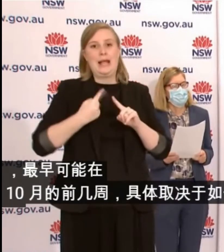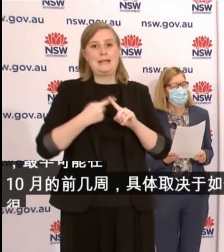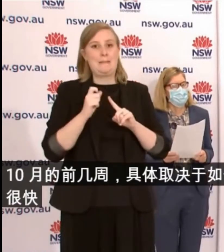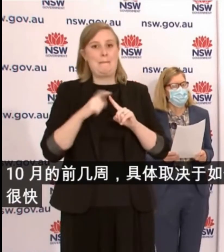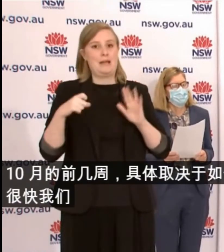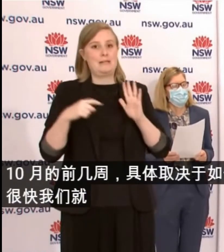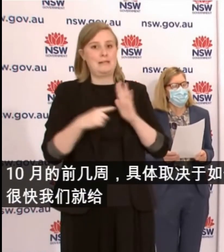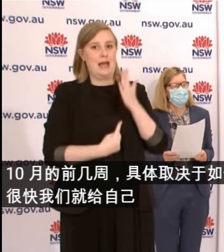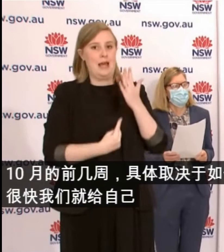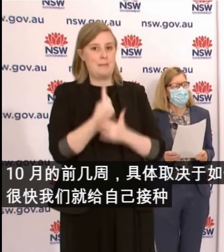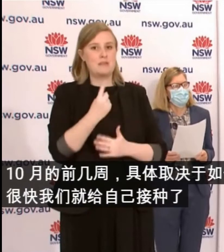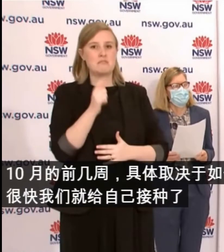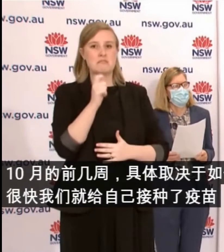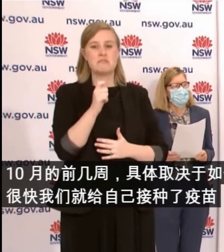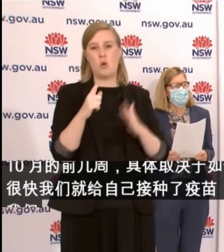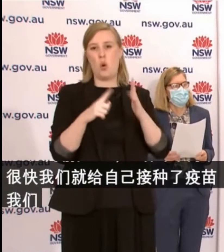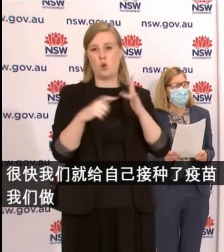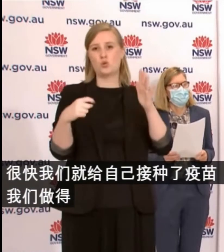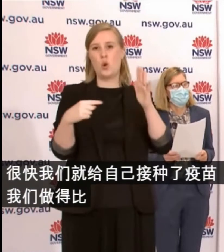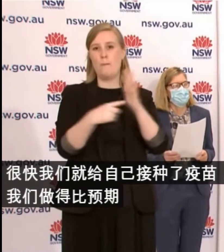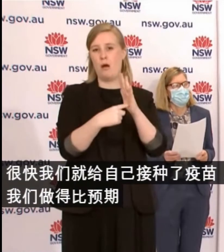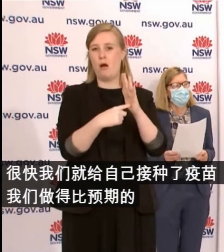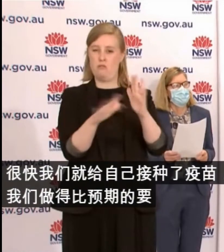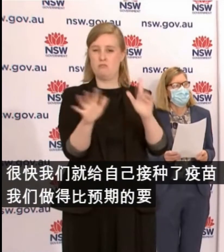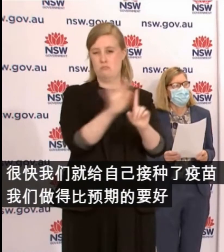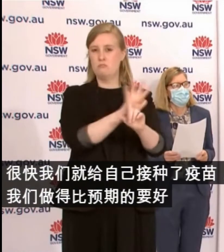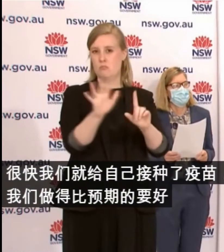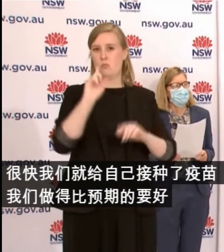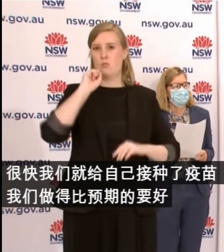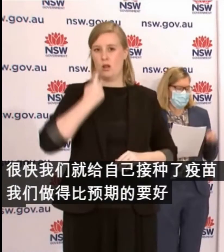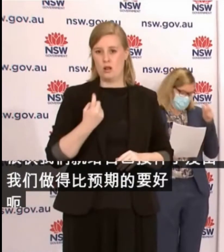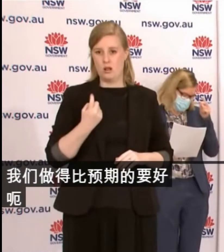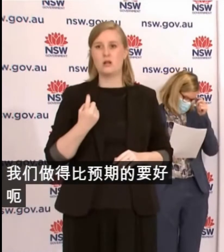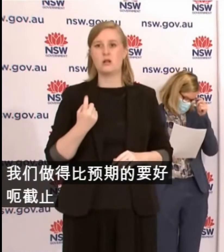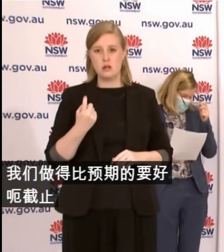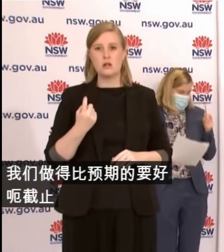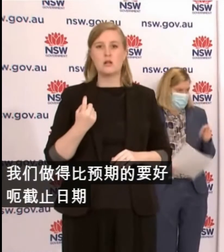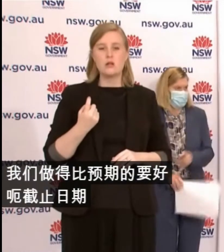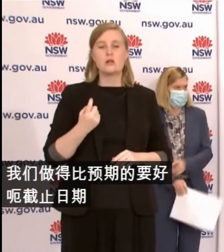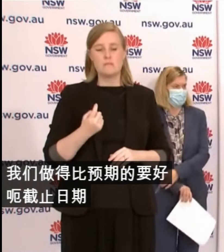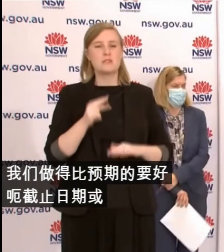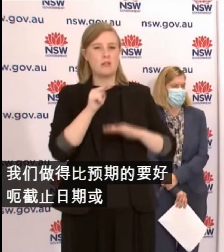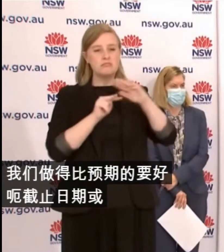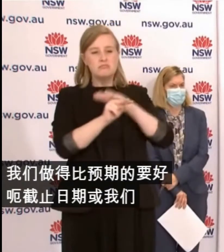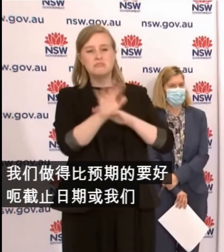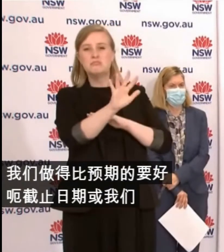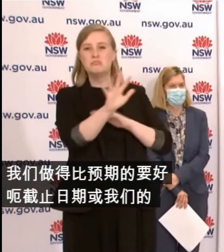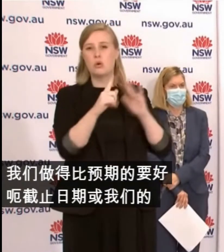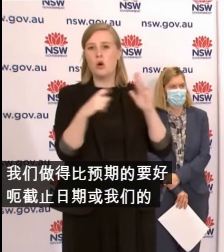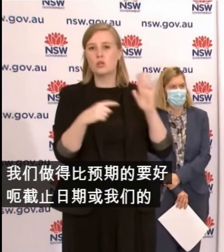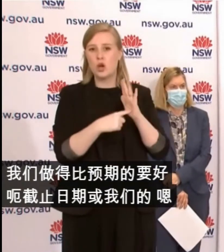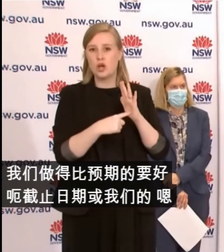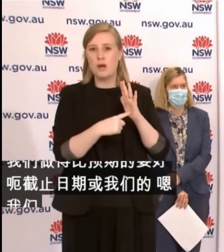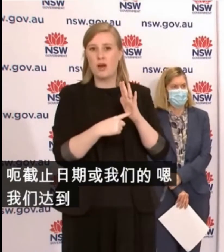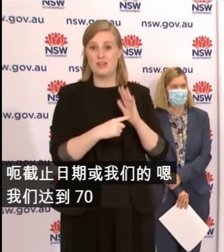how quickly we get ourselves vaccinated. We're doing better than expected. Earlier, the deadline or